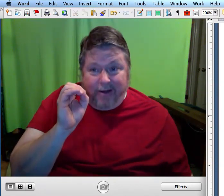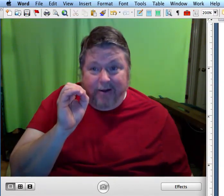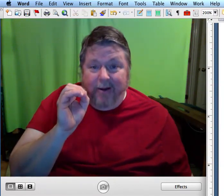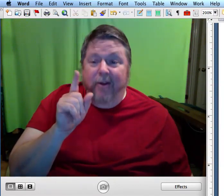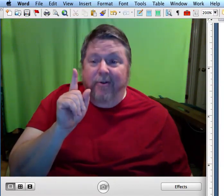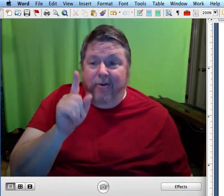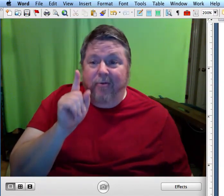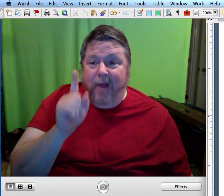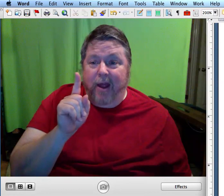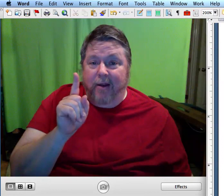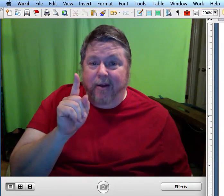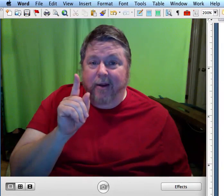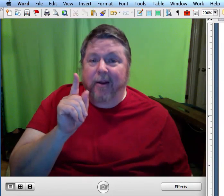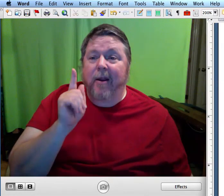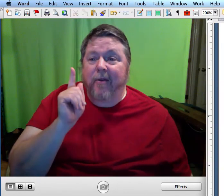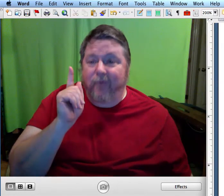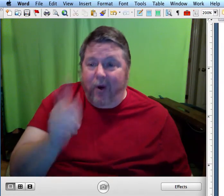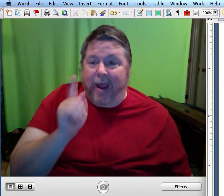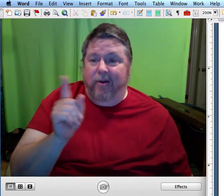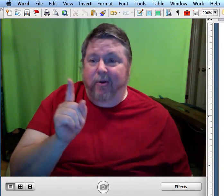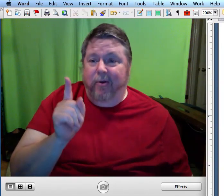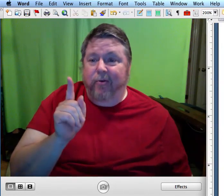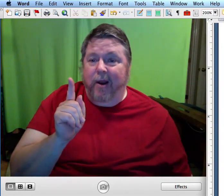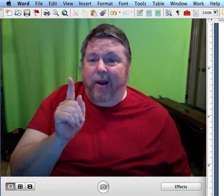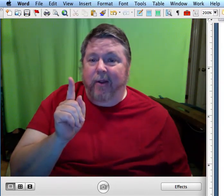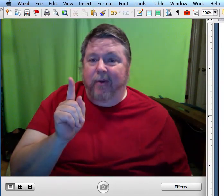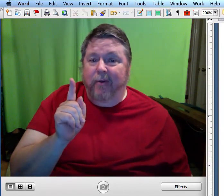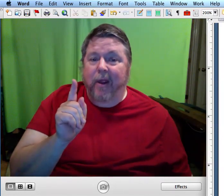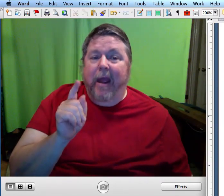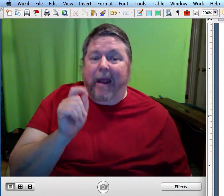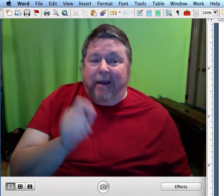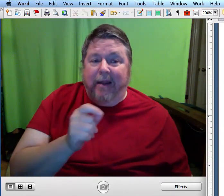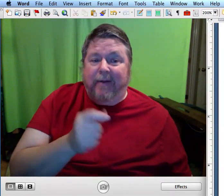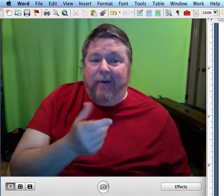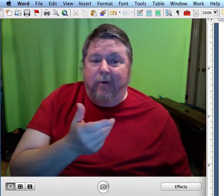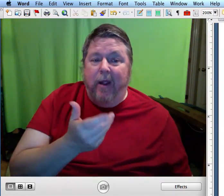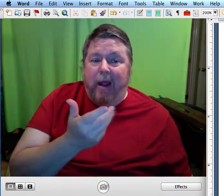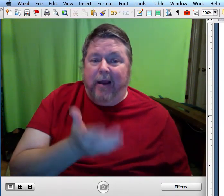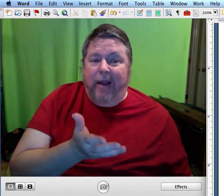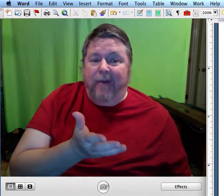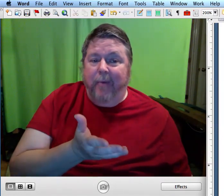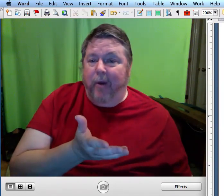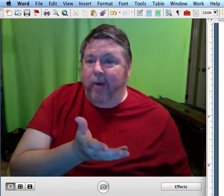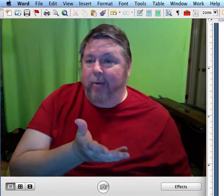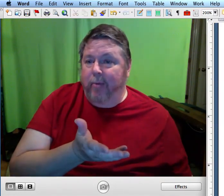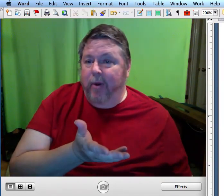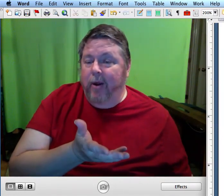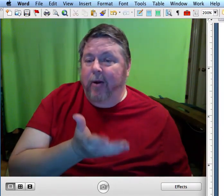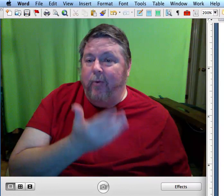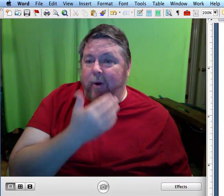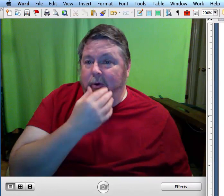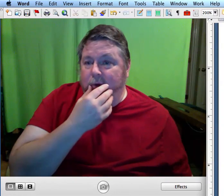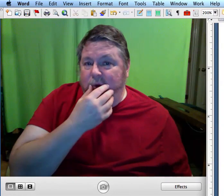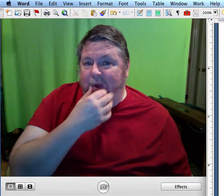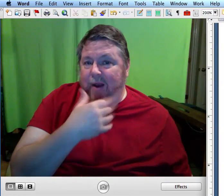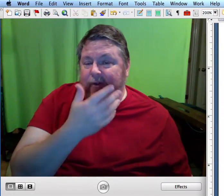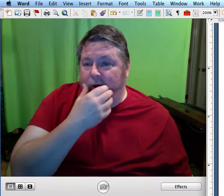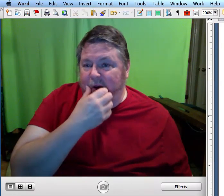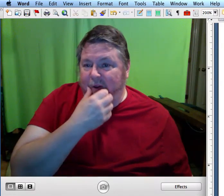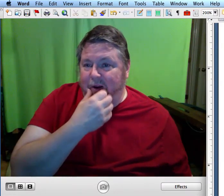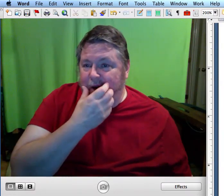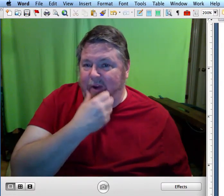Okay? Do not forget to do a SWOT analysis. At least do a lazy bare minimum where you kind